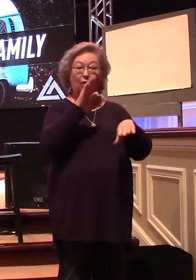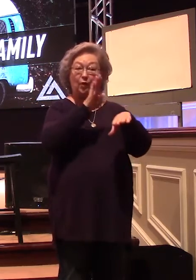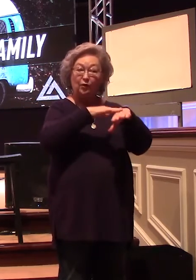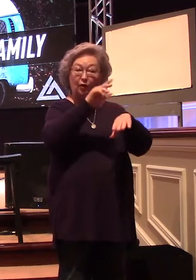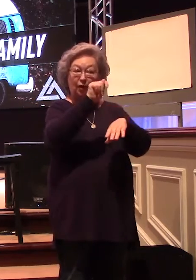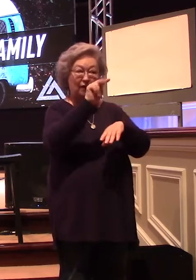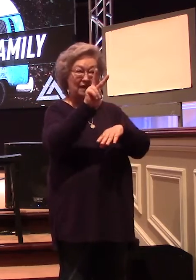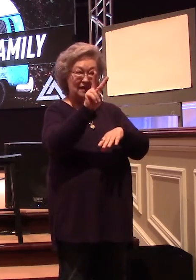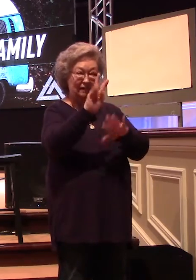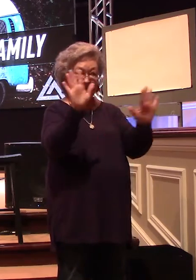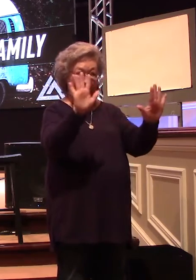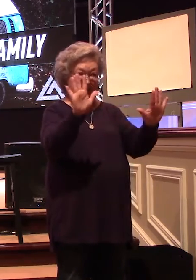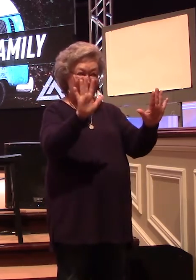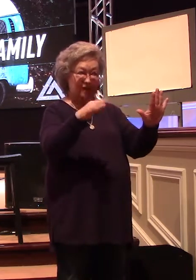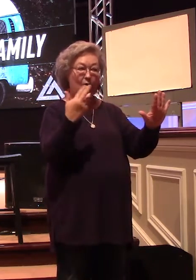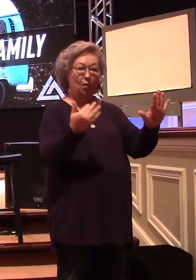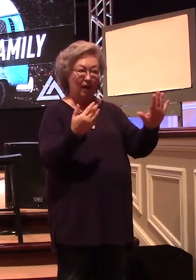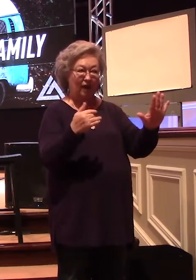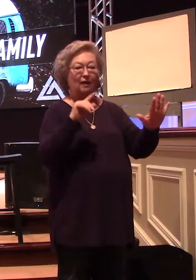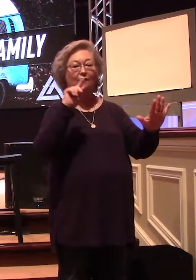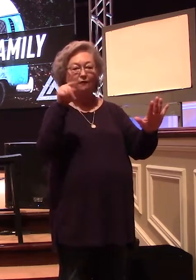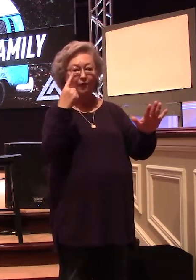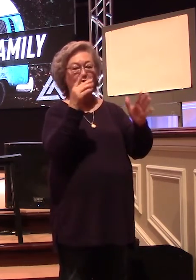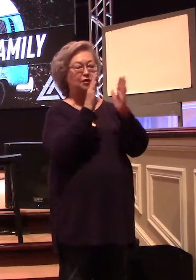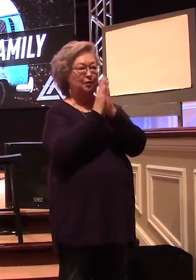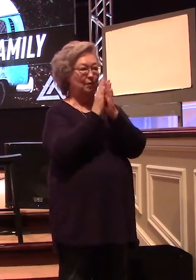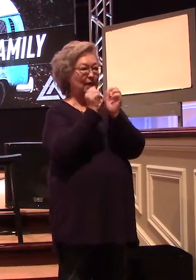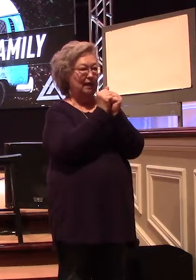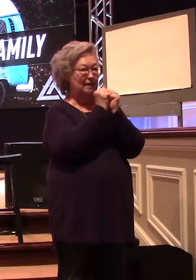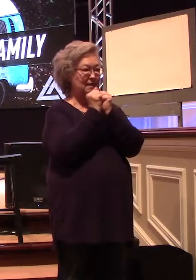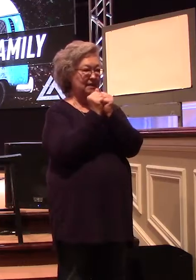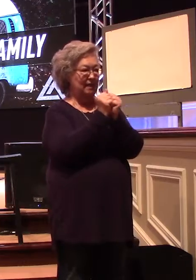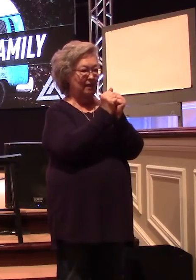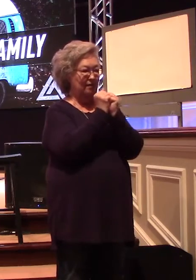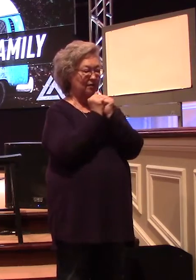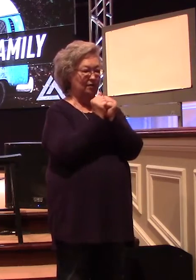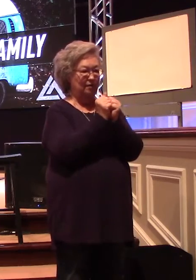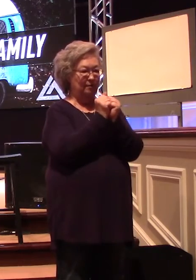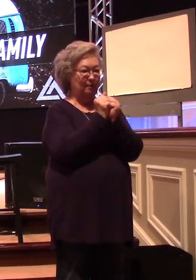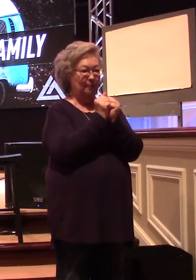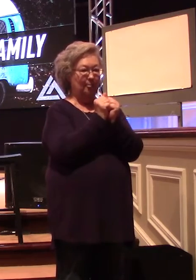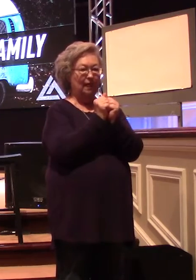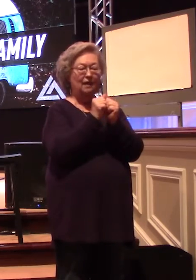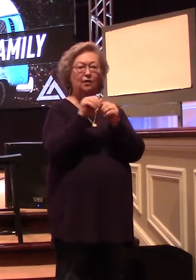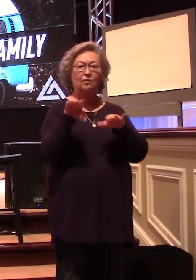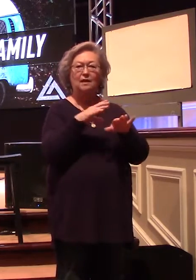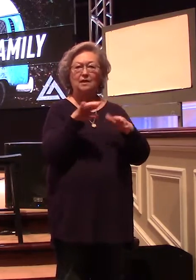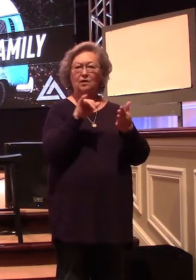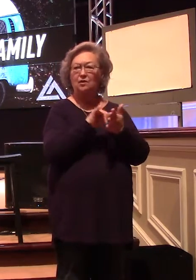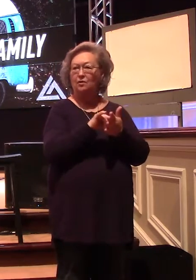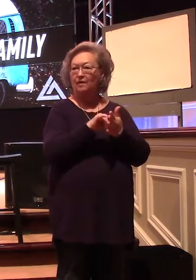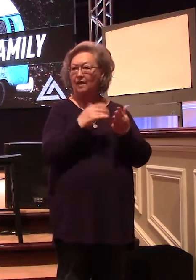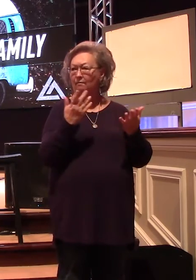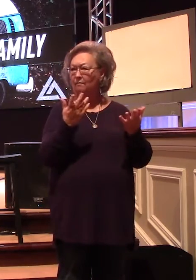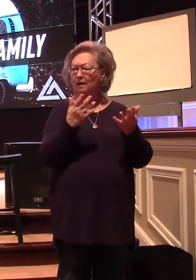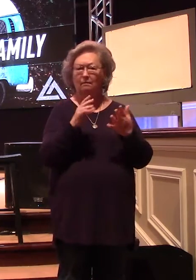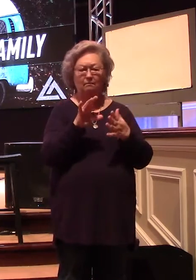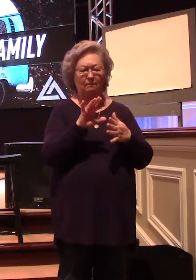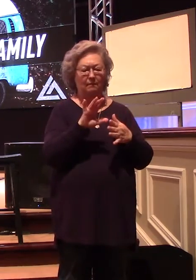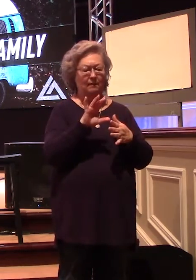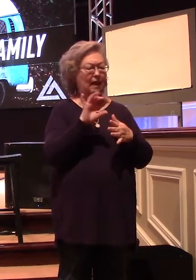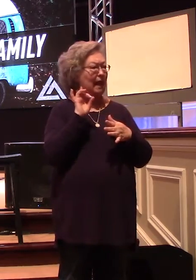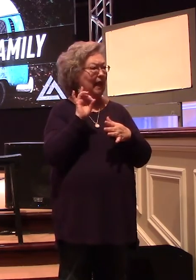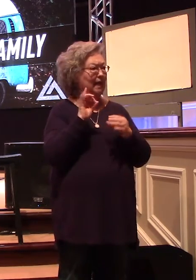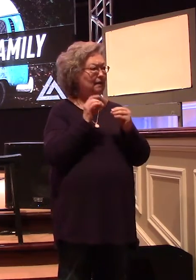pray together. And let's make that a pattern. The next, how many days are we still together? 8 days, something like that?